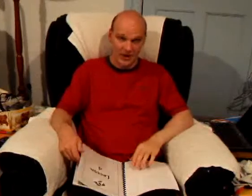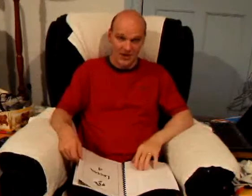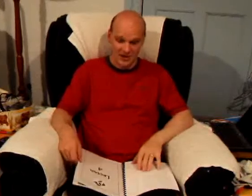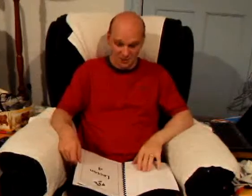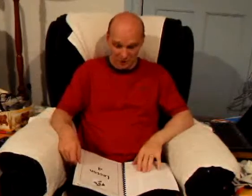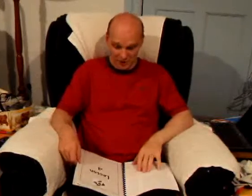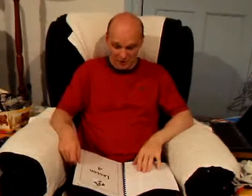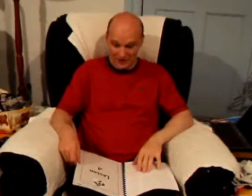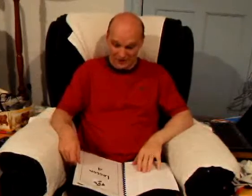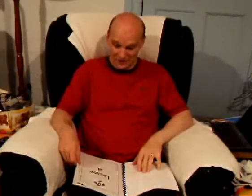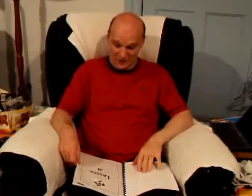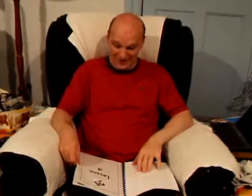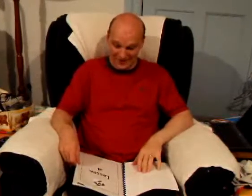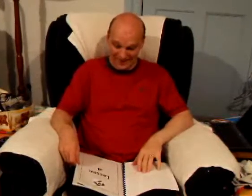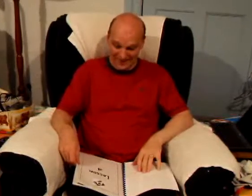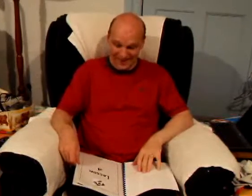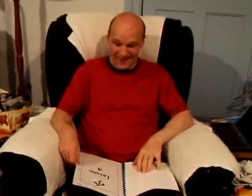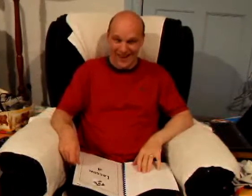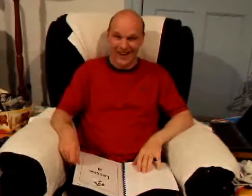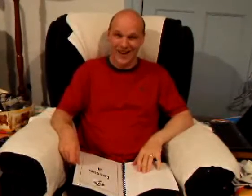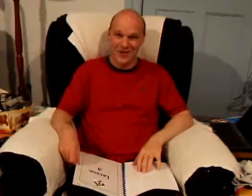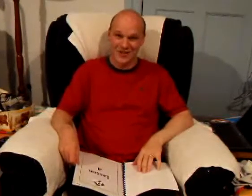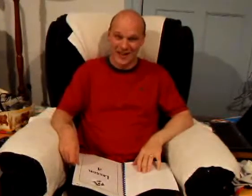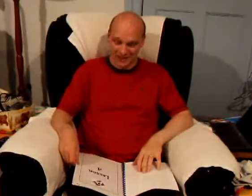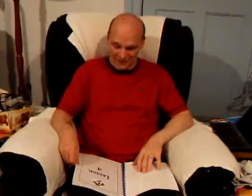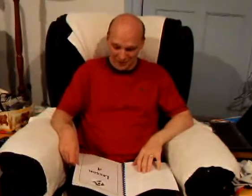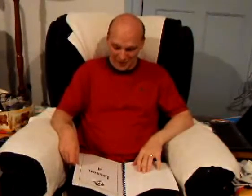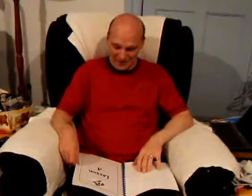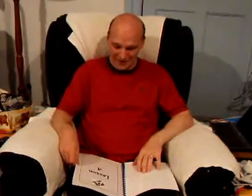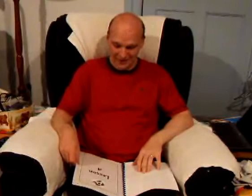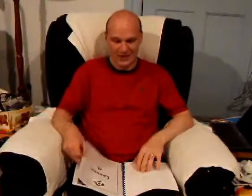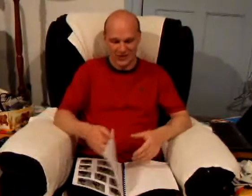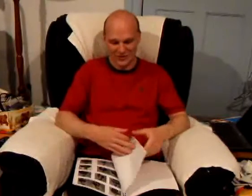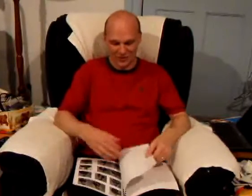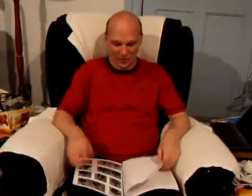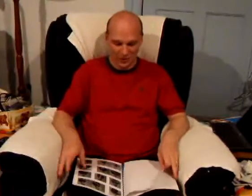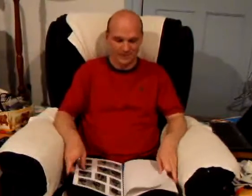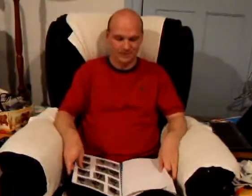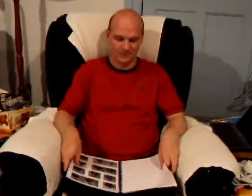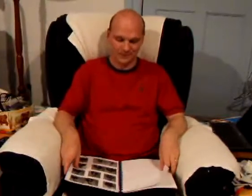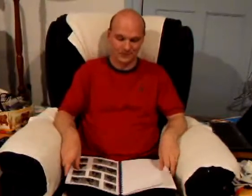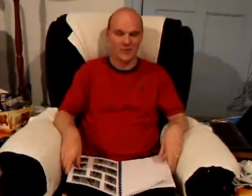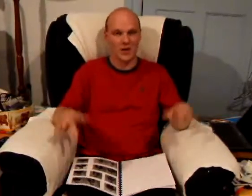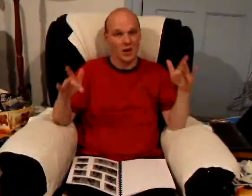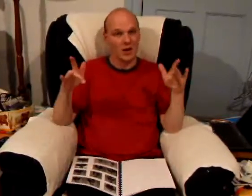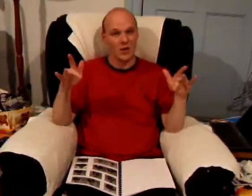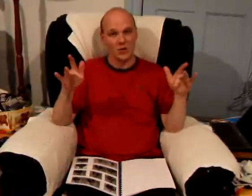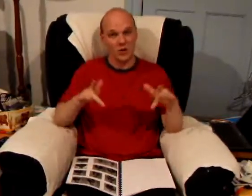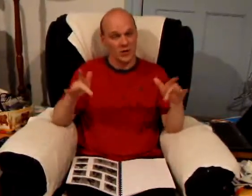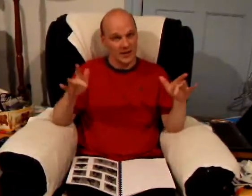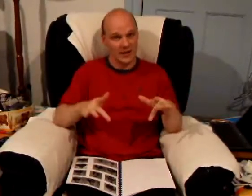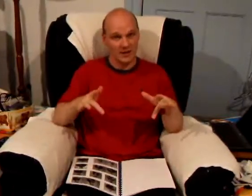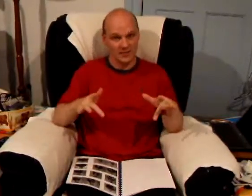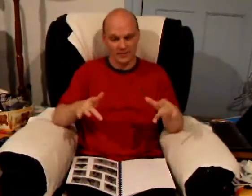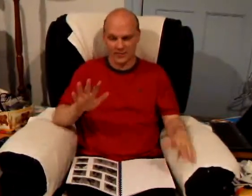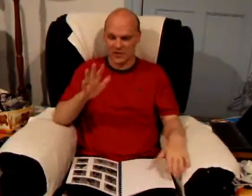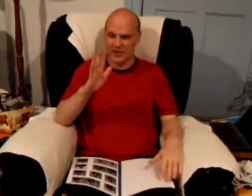Okay, last attempt crashed. This one, Auslan Level 1, Lesson 4. Not yet. So